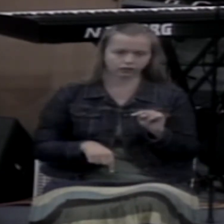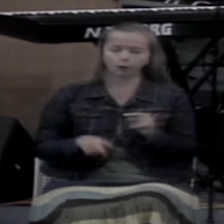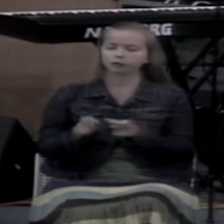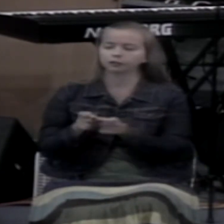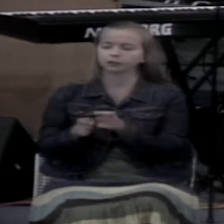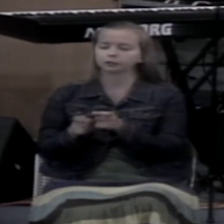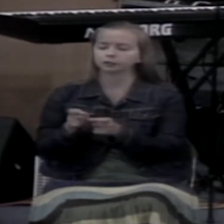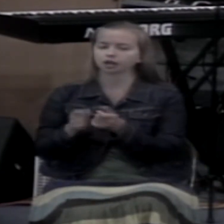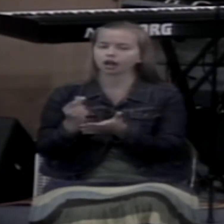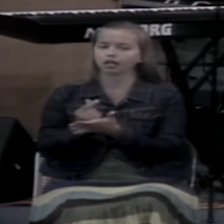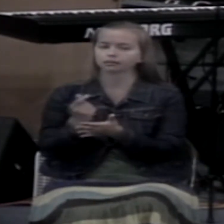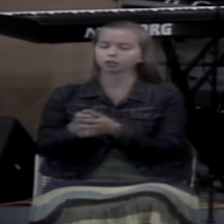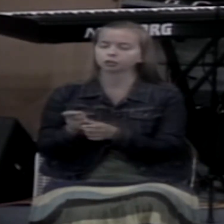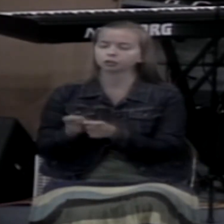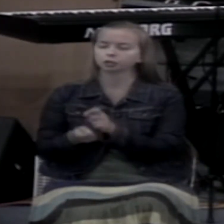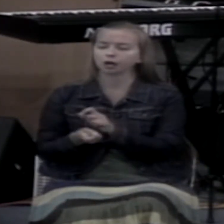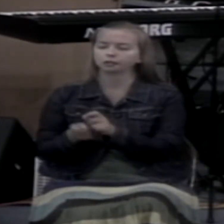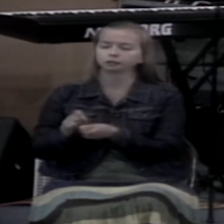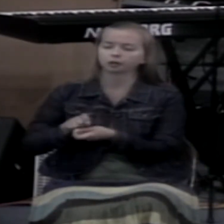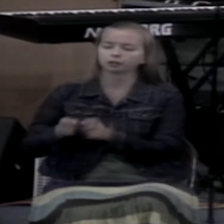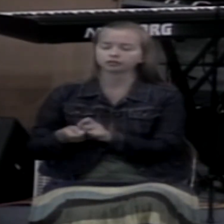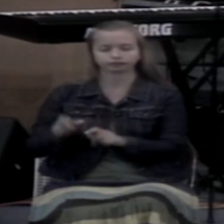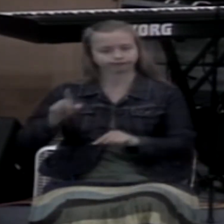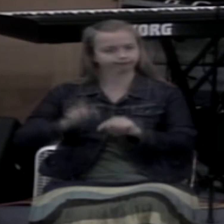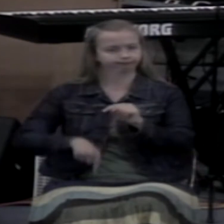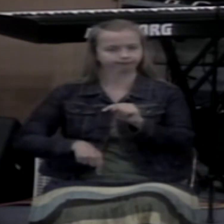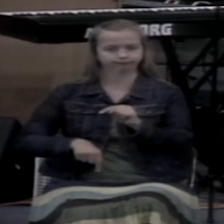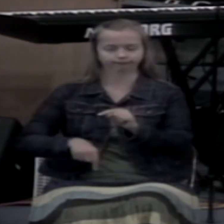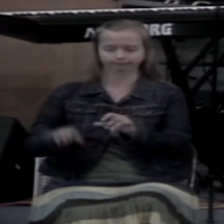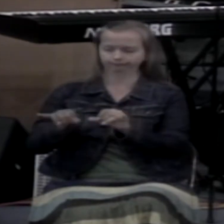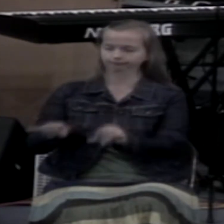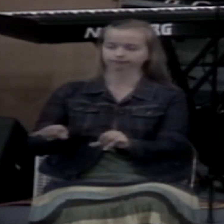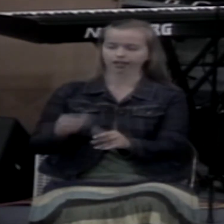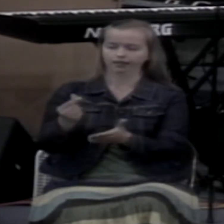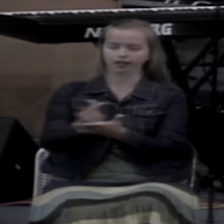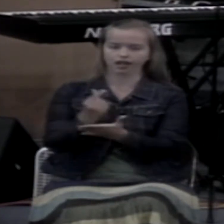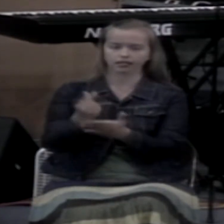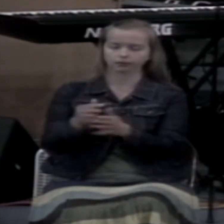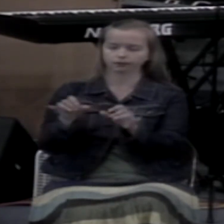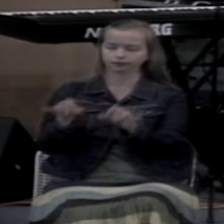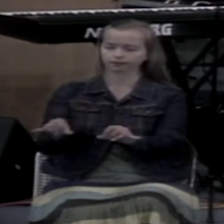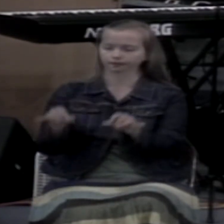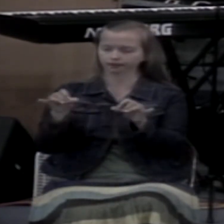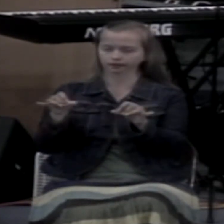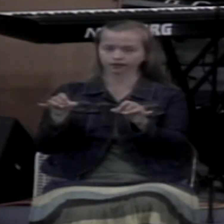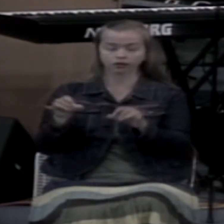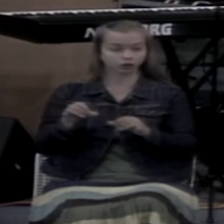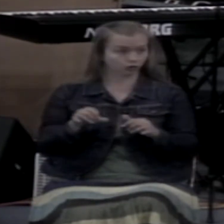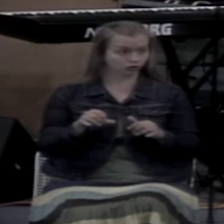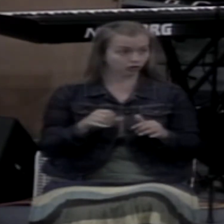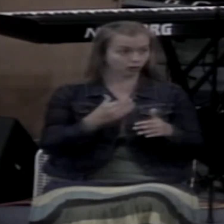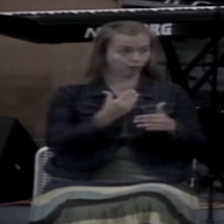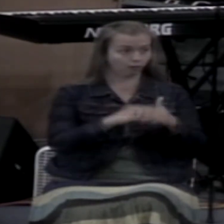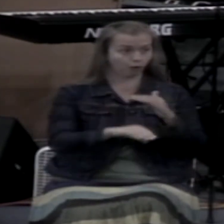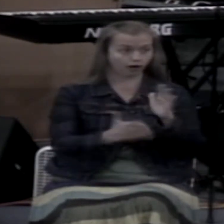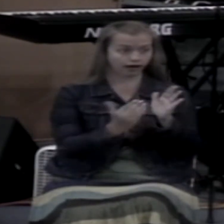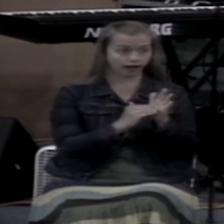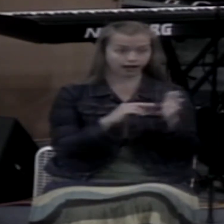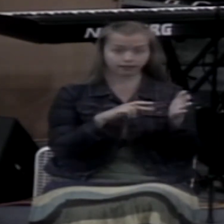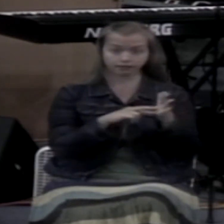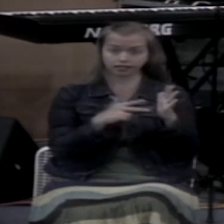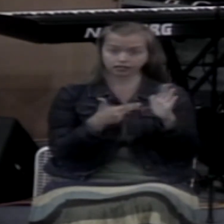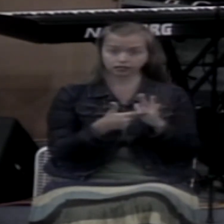I believe in order to be born again that you need to first repent of your sins, be baptized in Jesus' name, and filled with the Holy